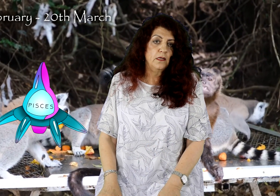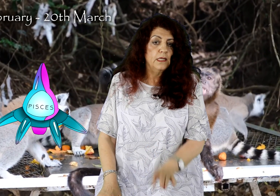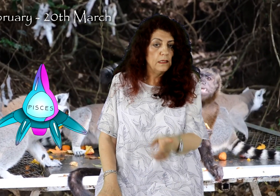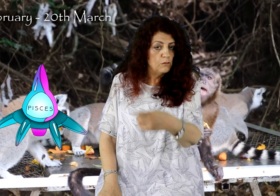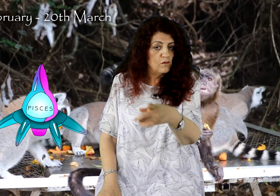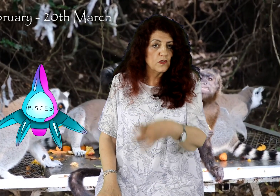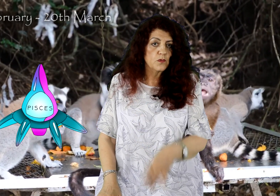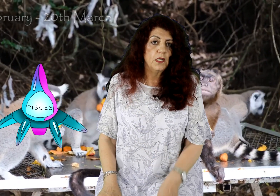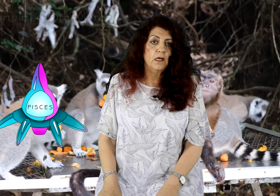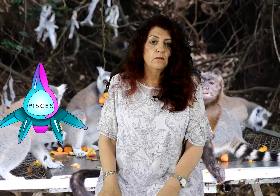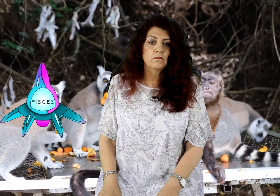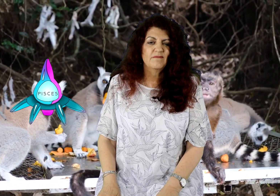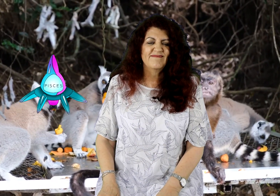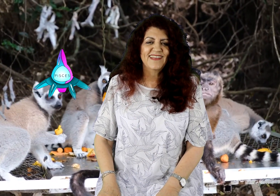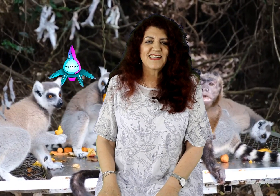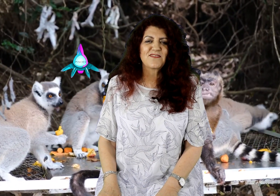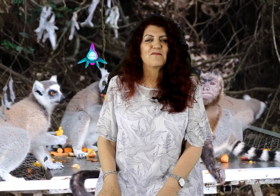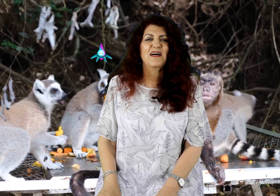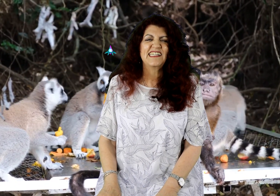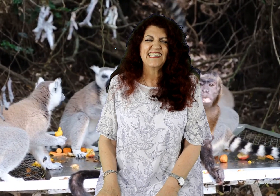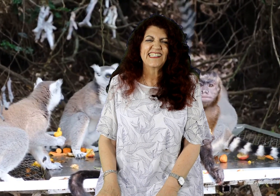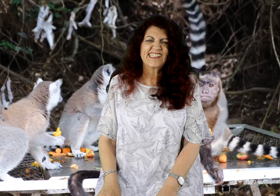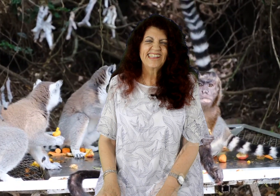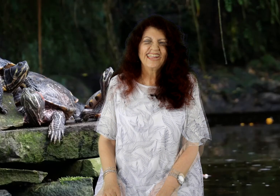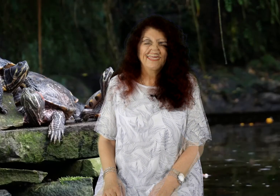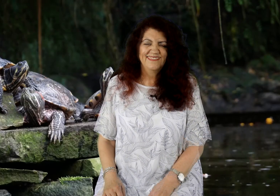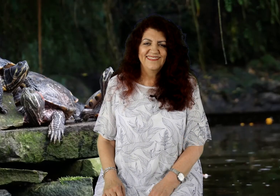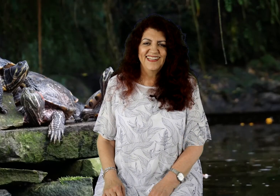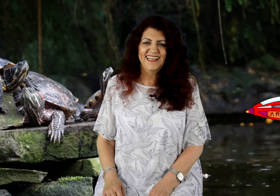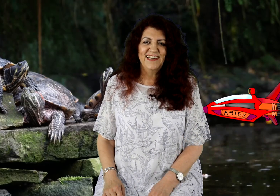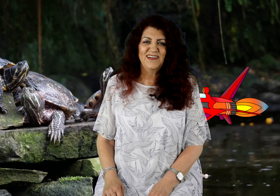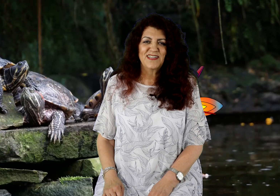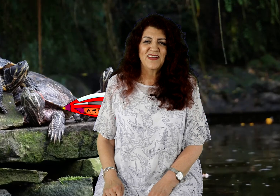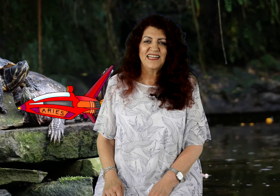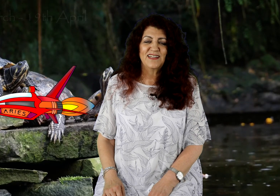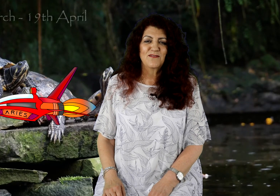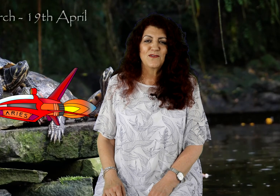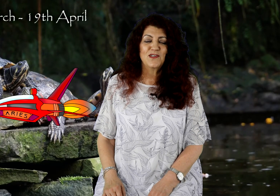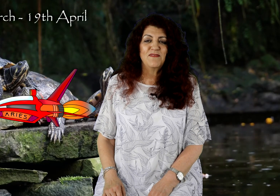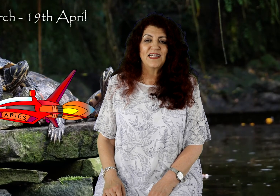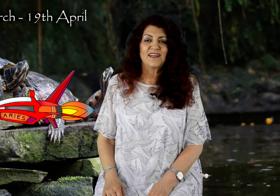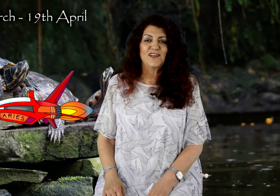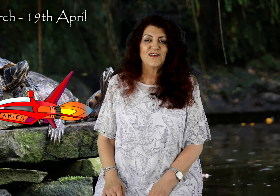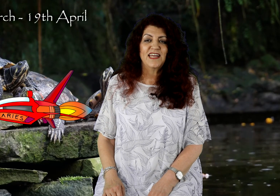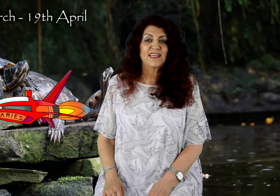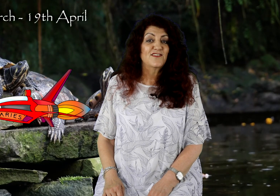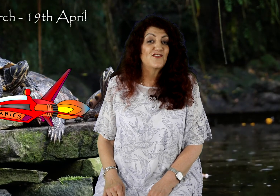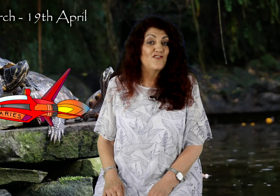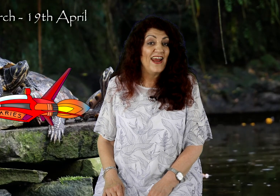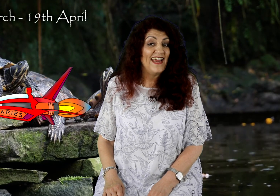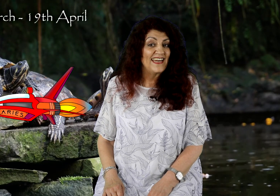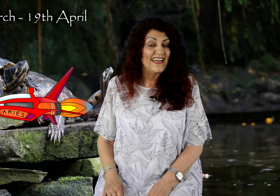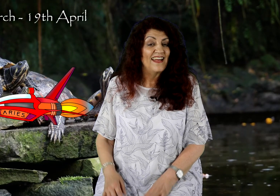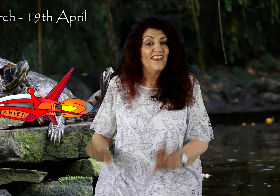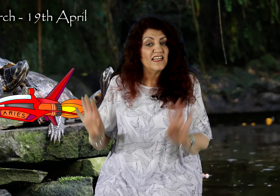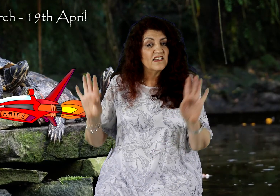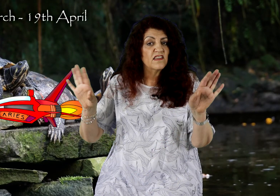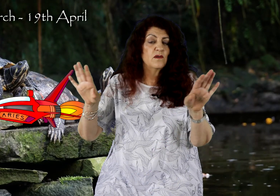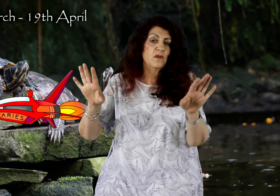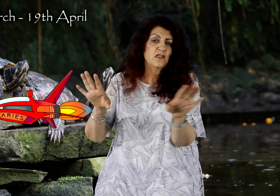Get moving, sweetie. That's it for Pisces. Aries, my little watermelon, are you taking strain? That's the thing with these